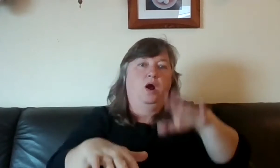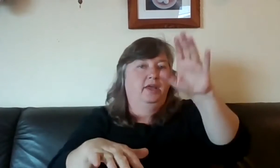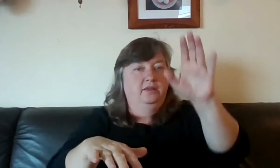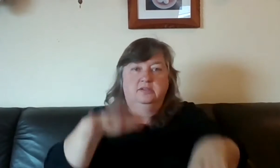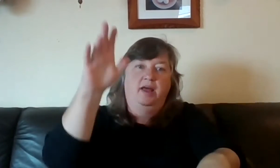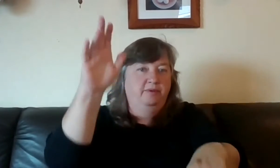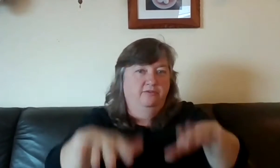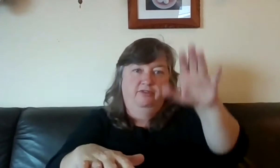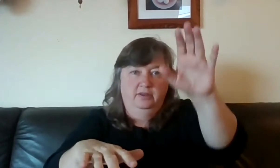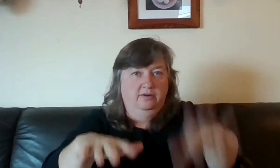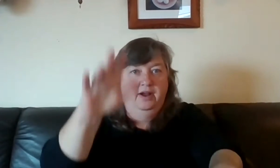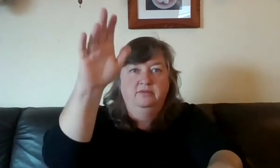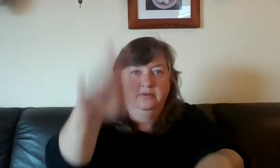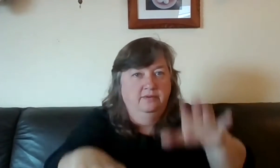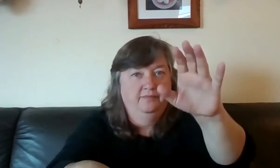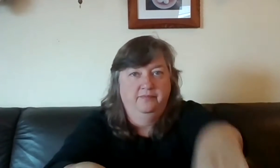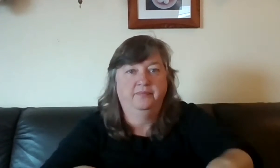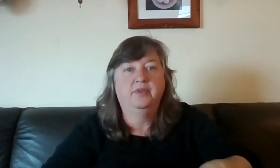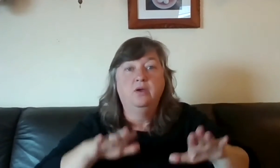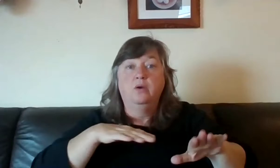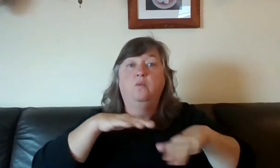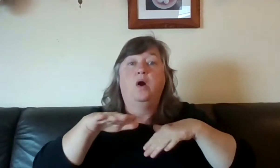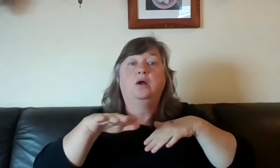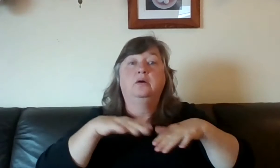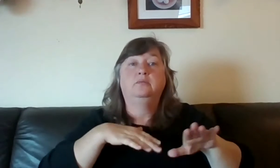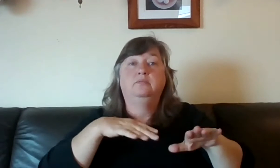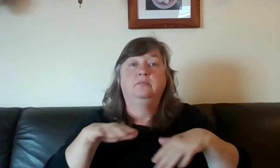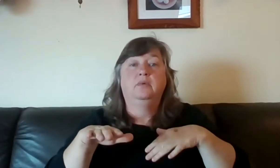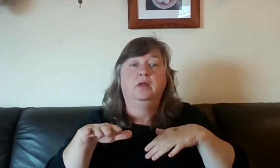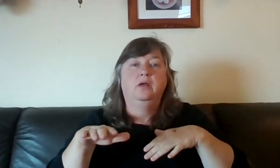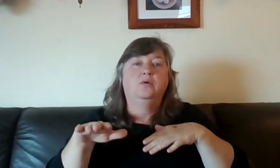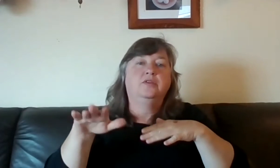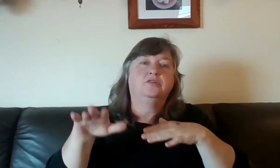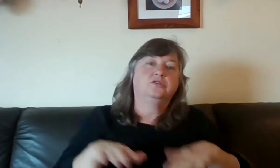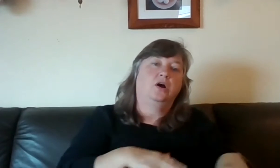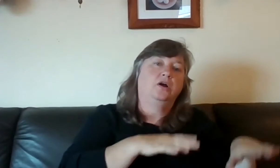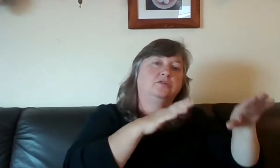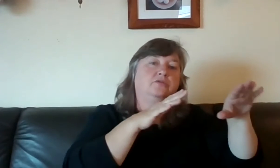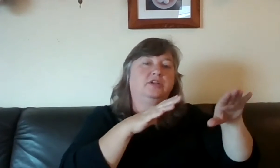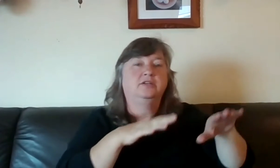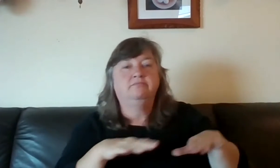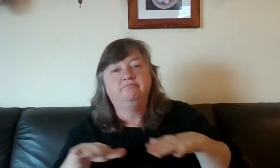Walking, they're slapping their feet on the ground. Walk. Whether they're sauntering,